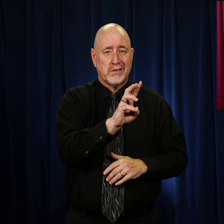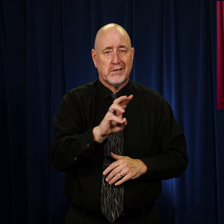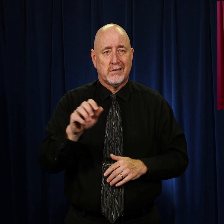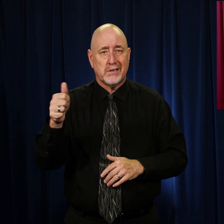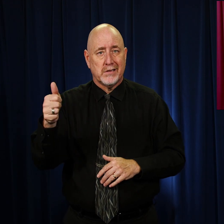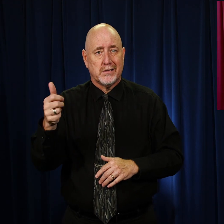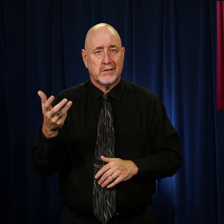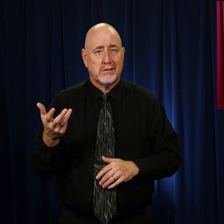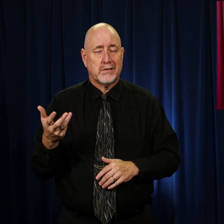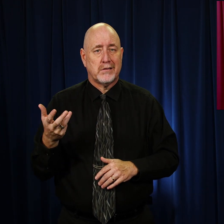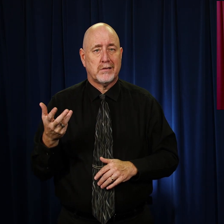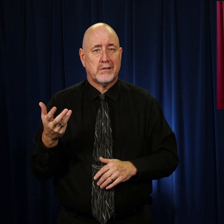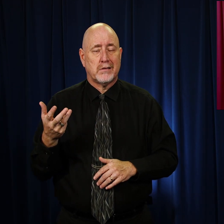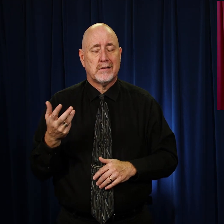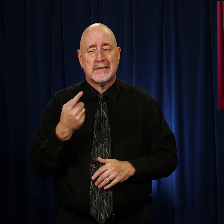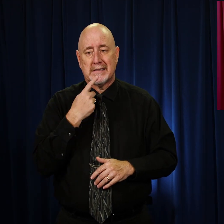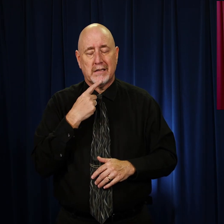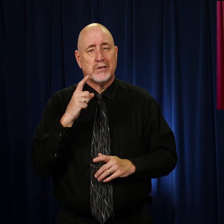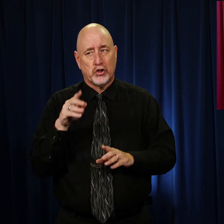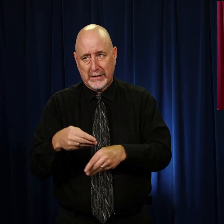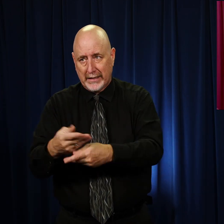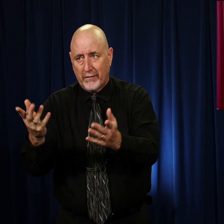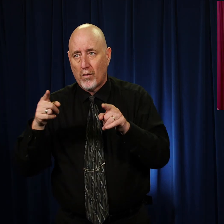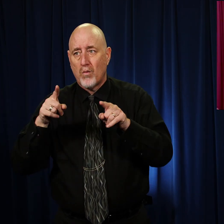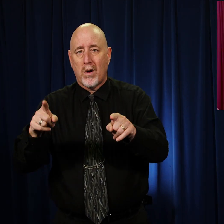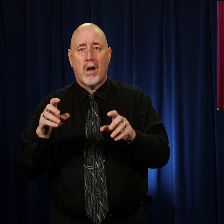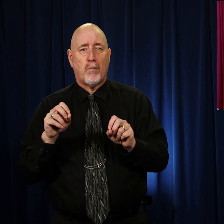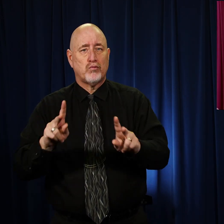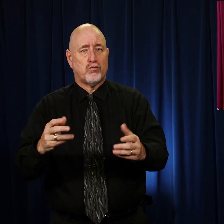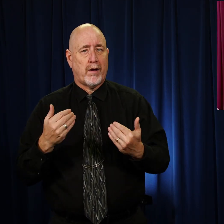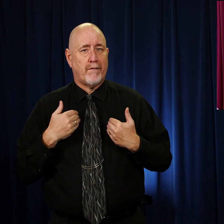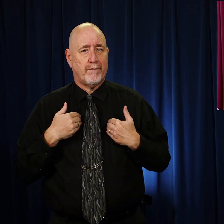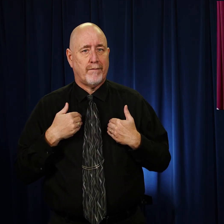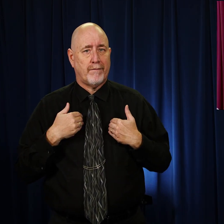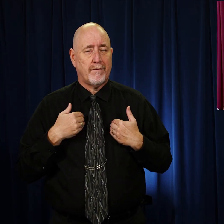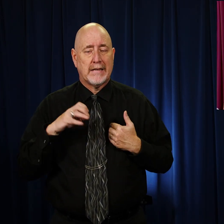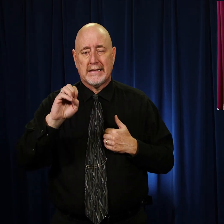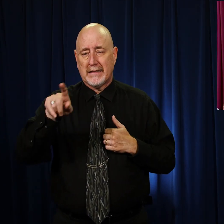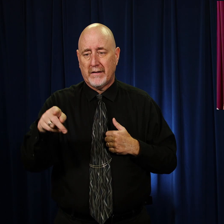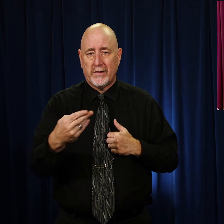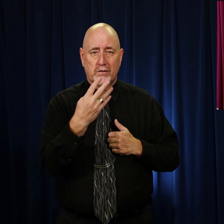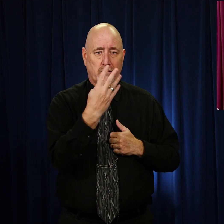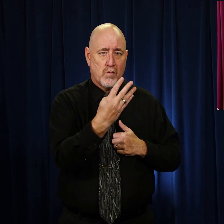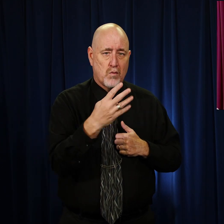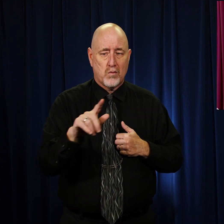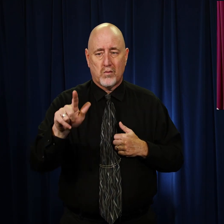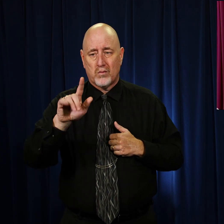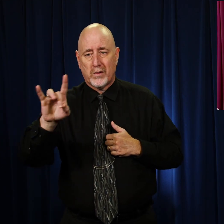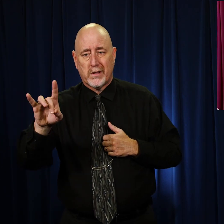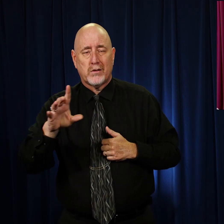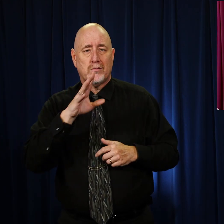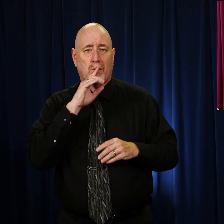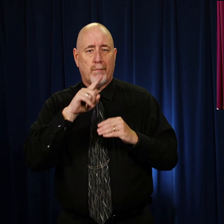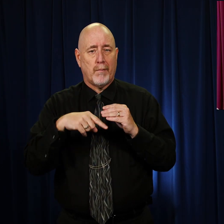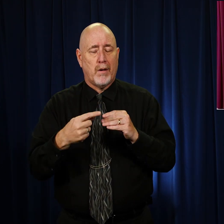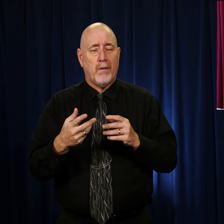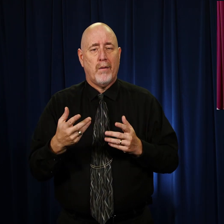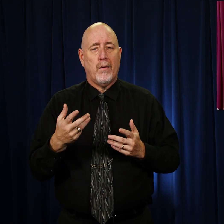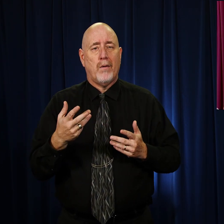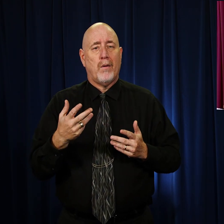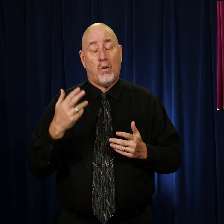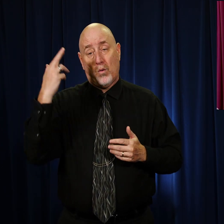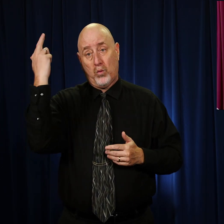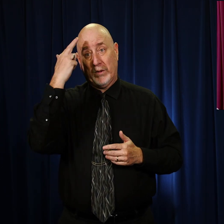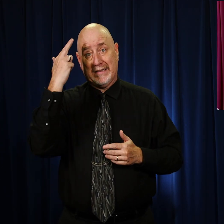verse 10, it says that we should give while we have opportunity. Ephesians 4 and verse 28 talks about that